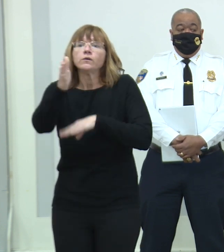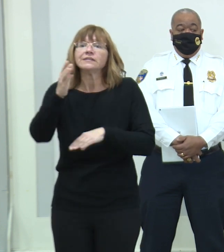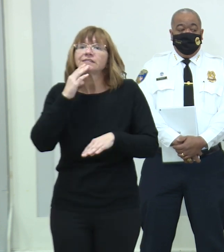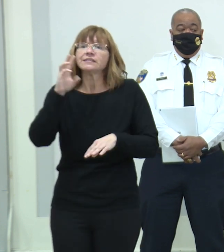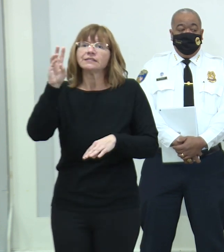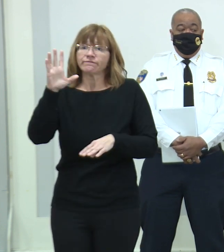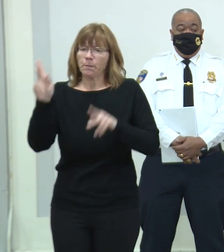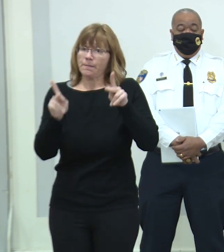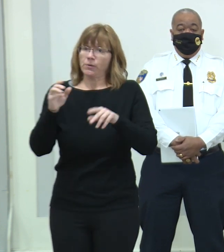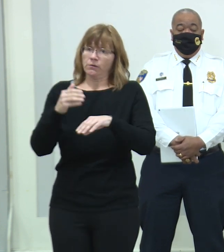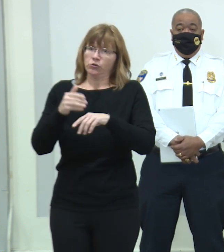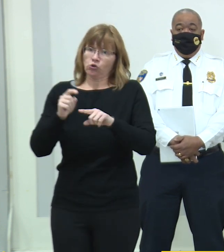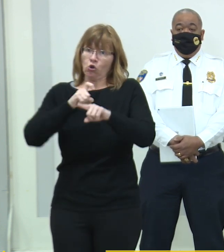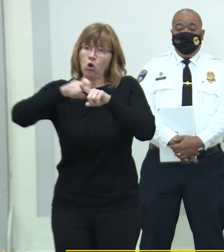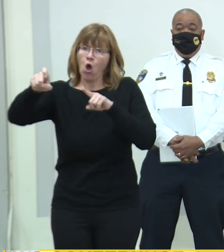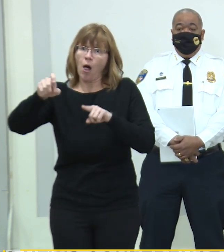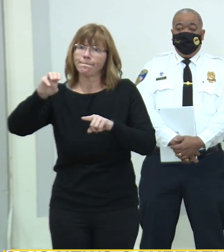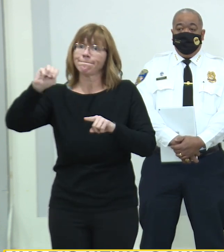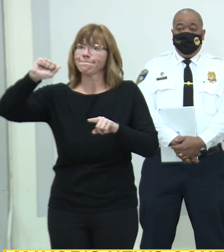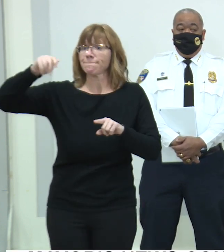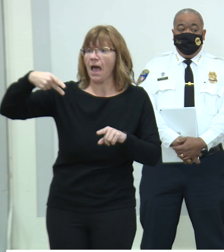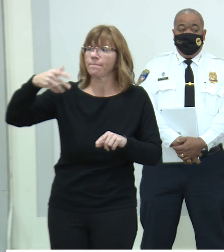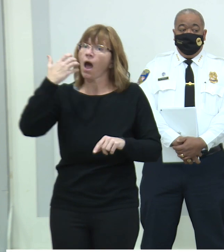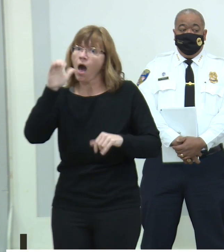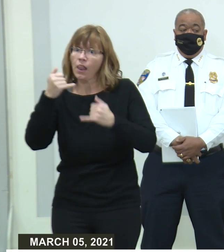MAP hotline at